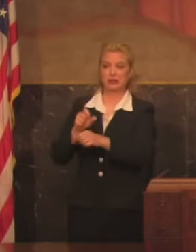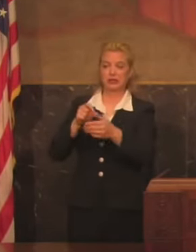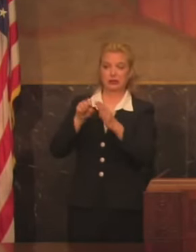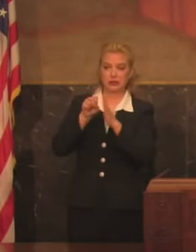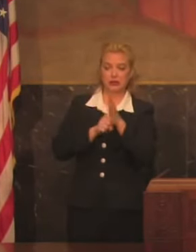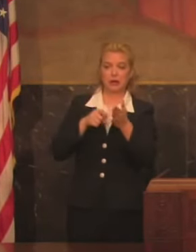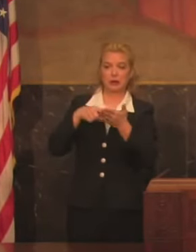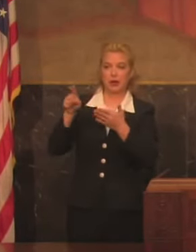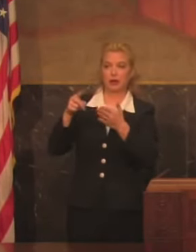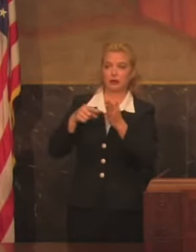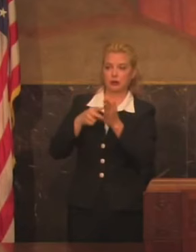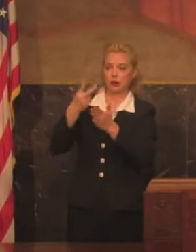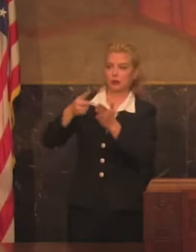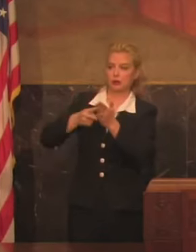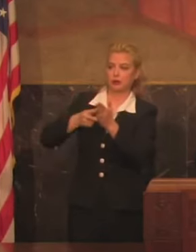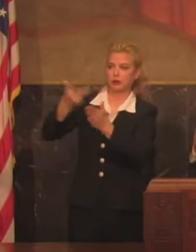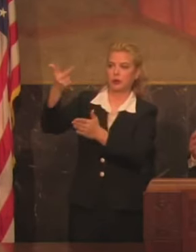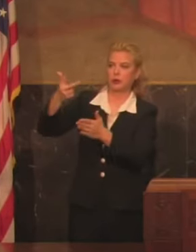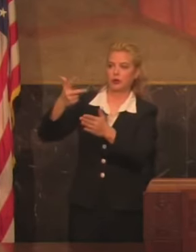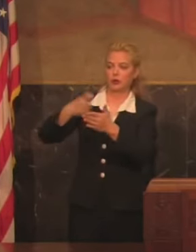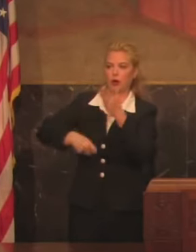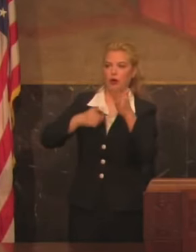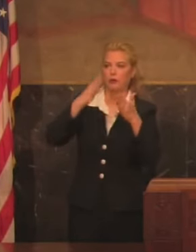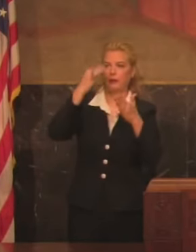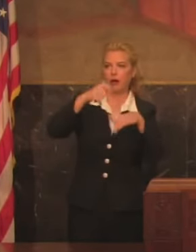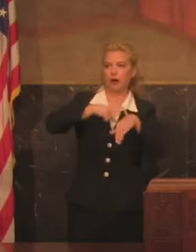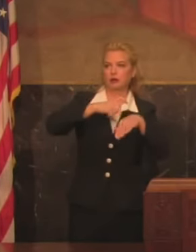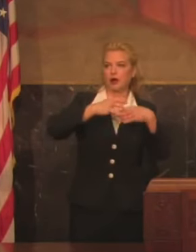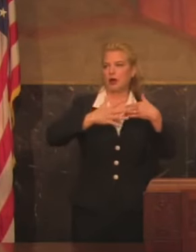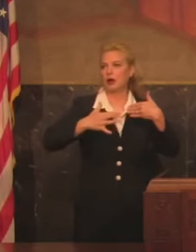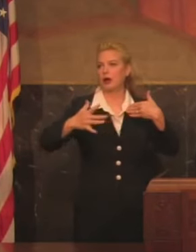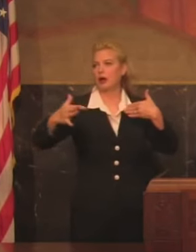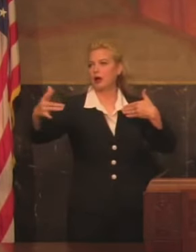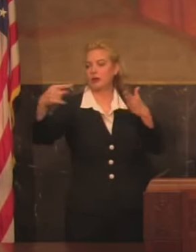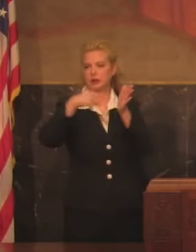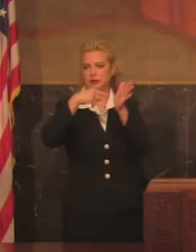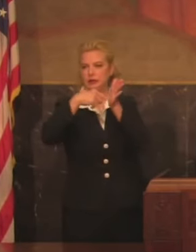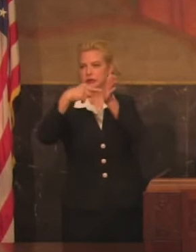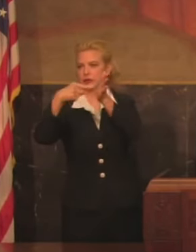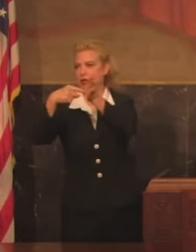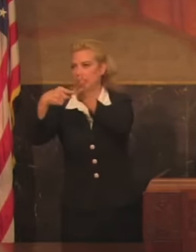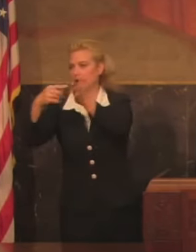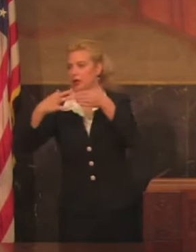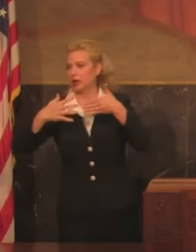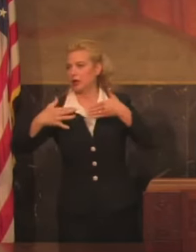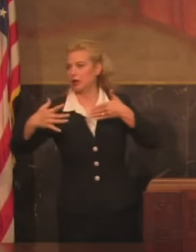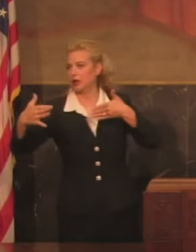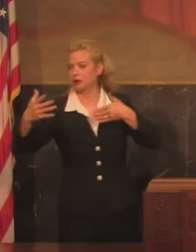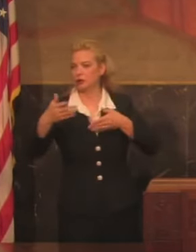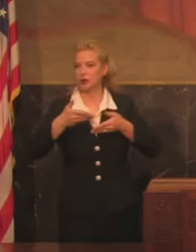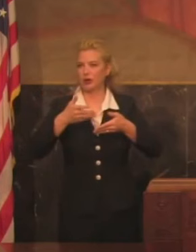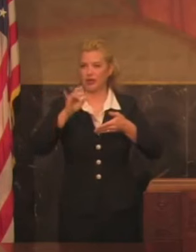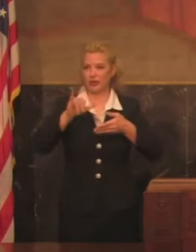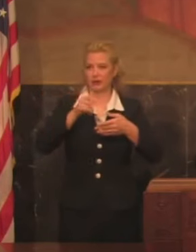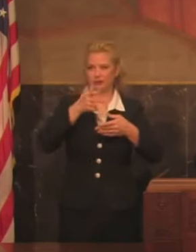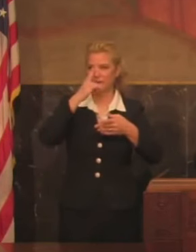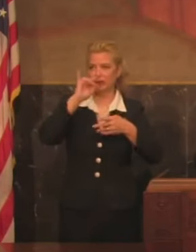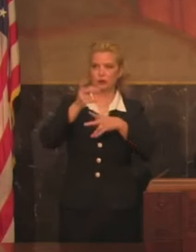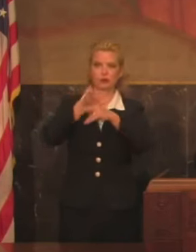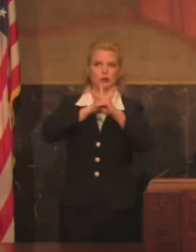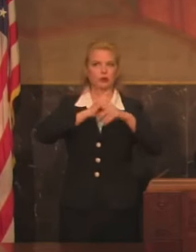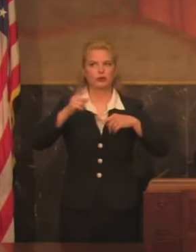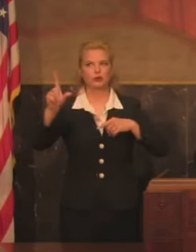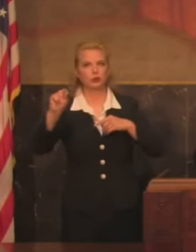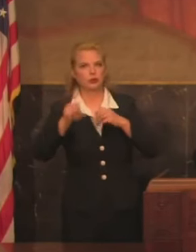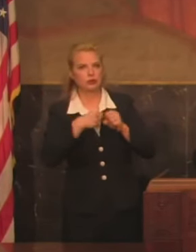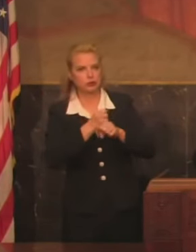the cost of these smaller projects by the time you add up the debt that you have to service when you carry those bonds for 20 years.